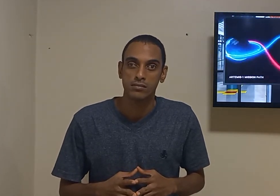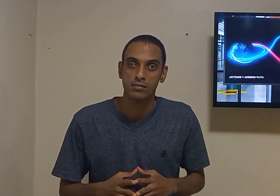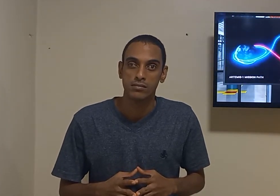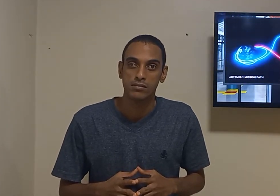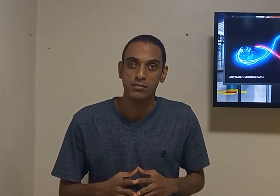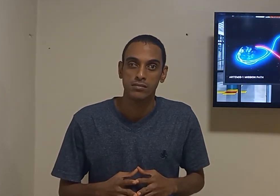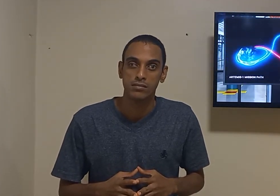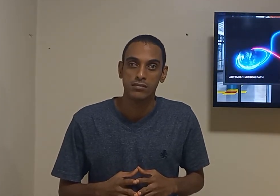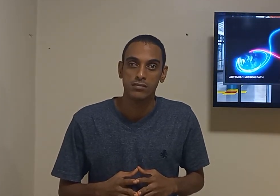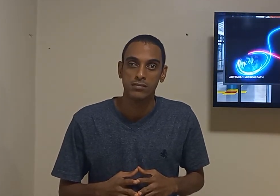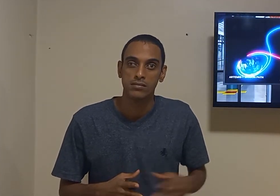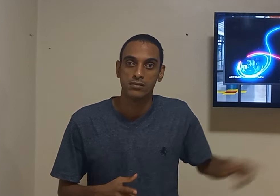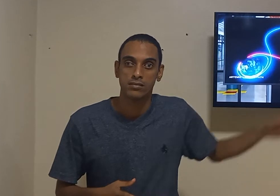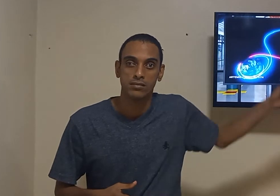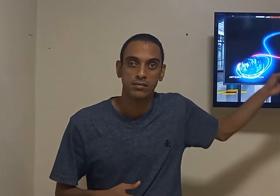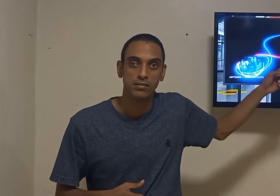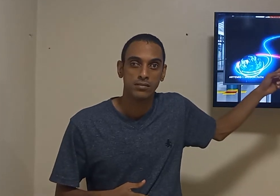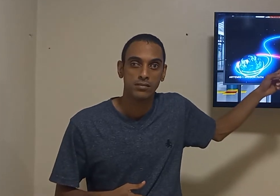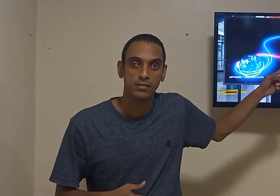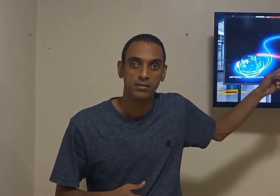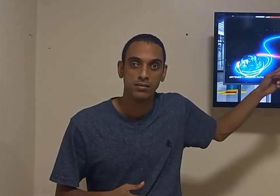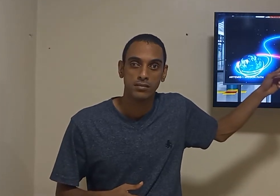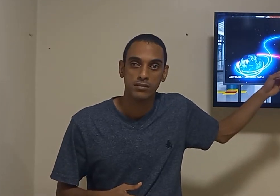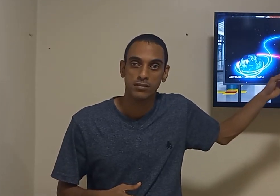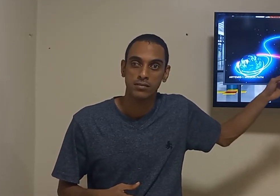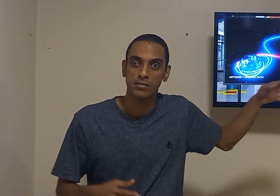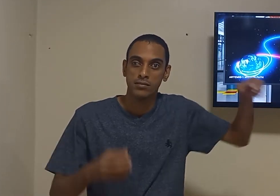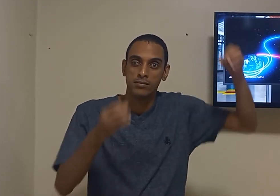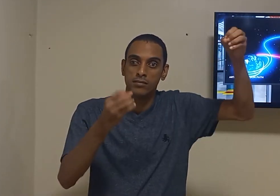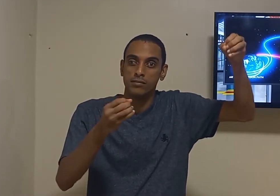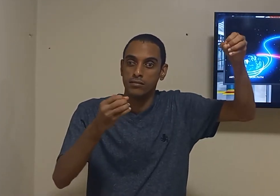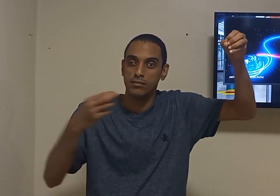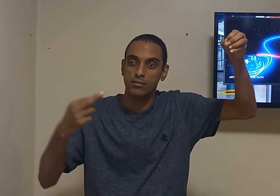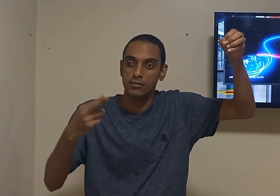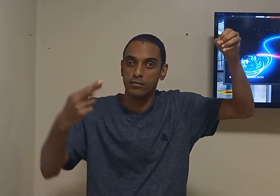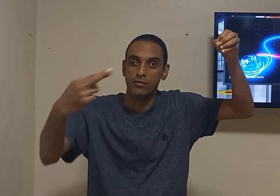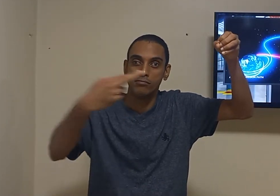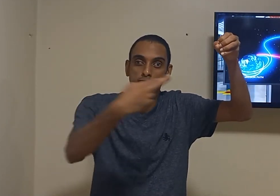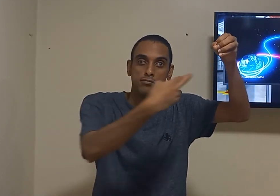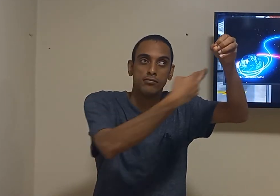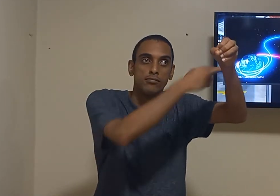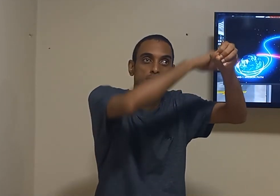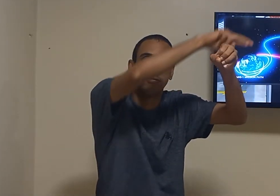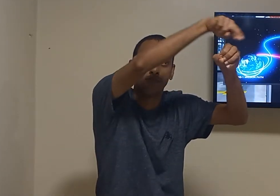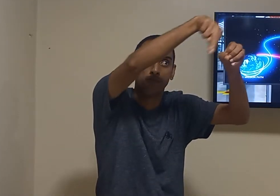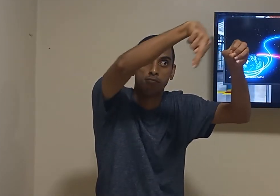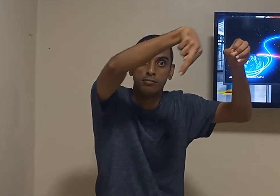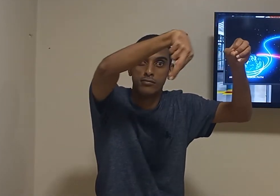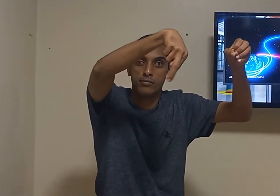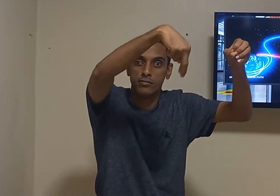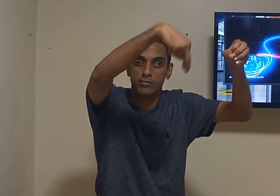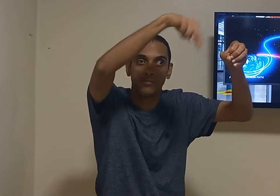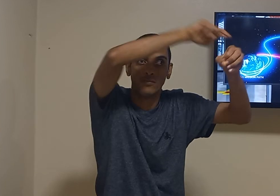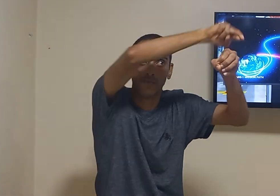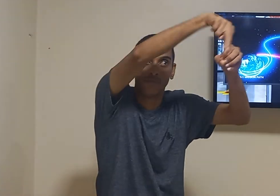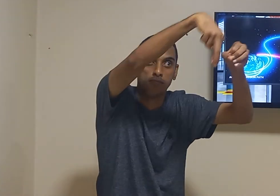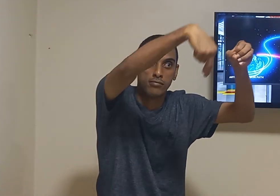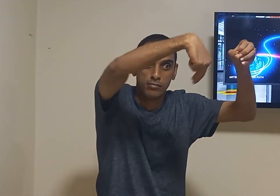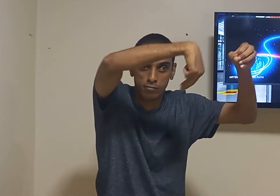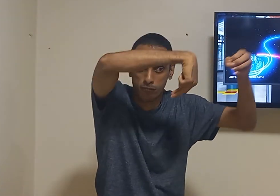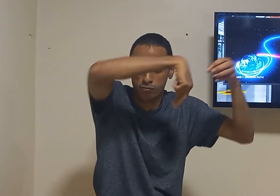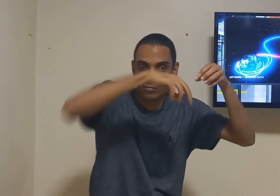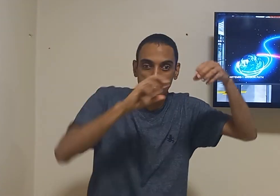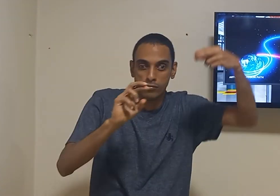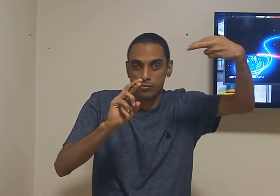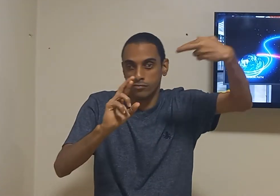distant retrograde orbit, or DRO. That's this dotted line that you can see up here. This is really where we're going to